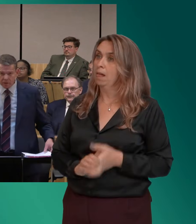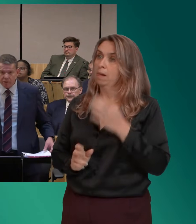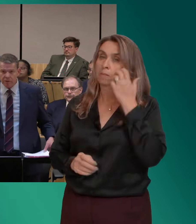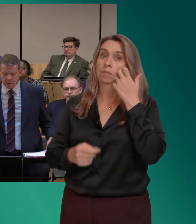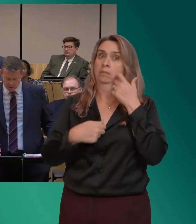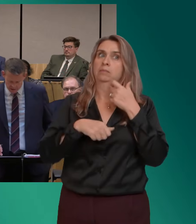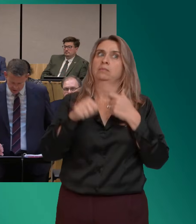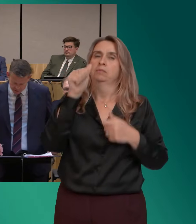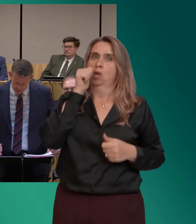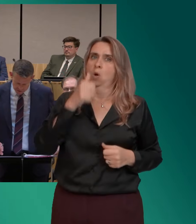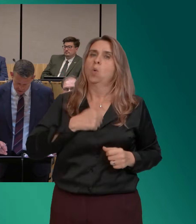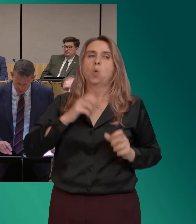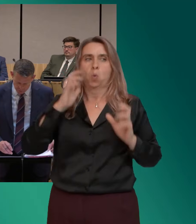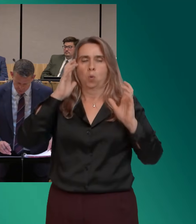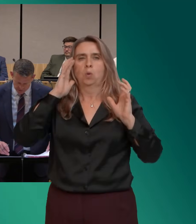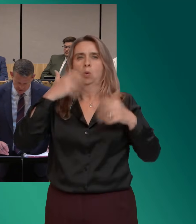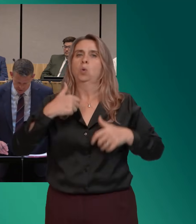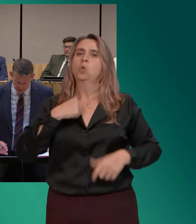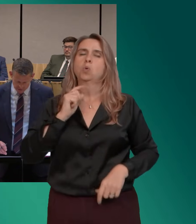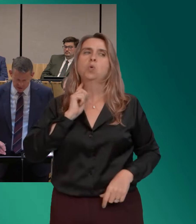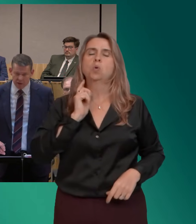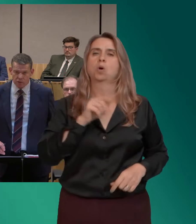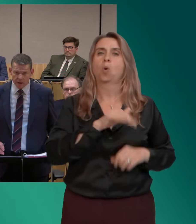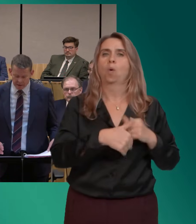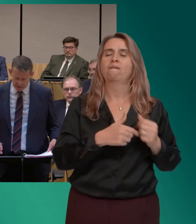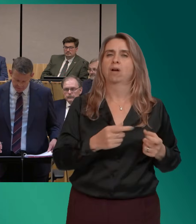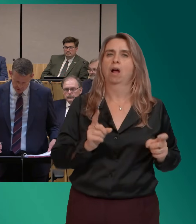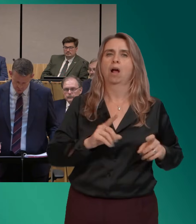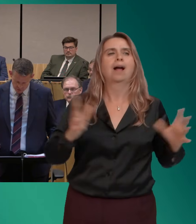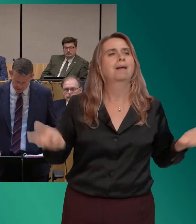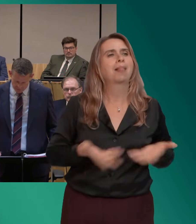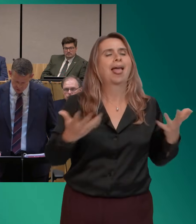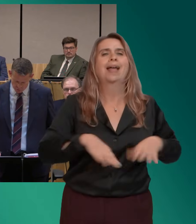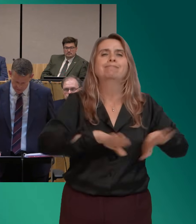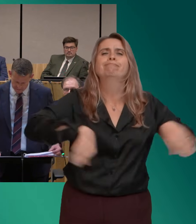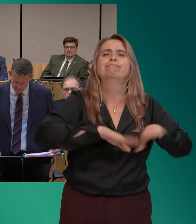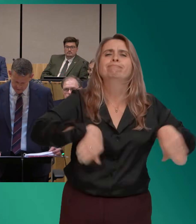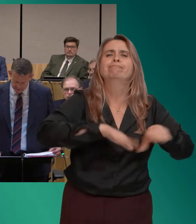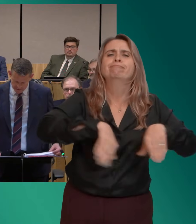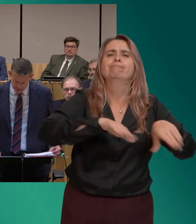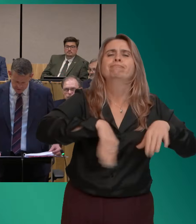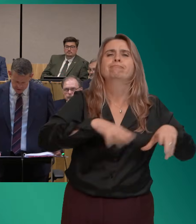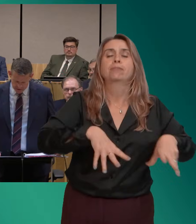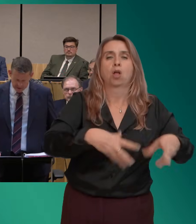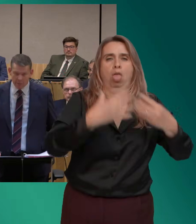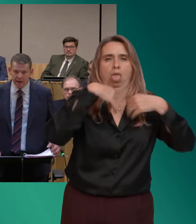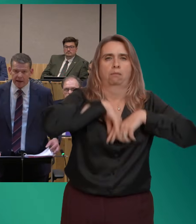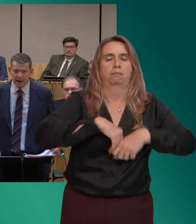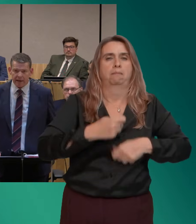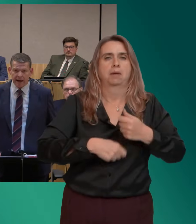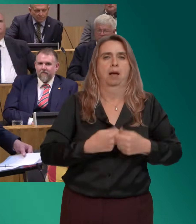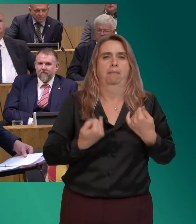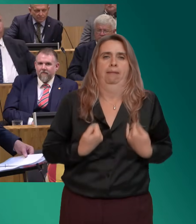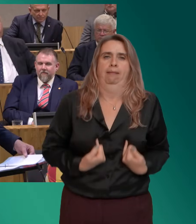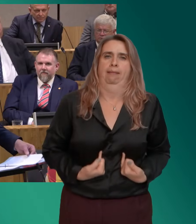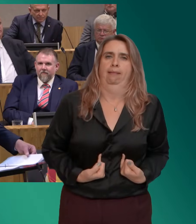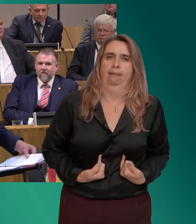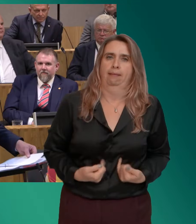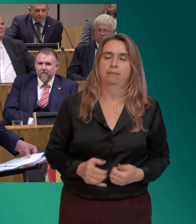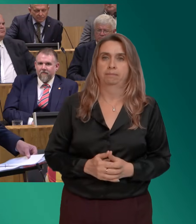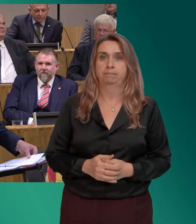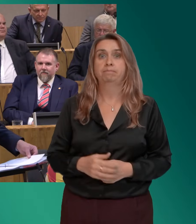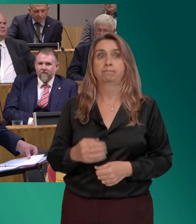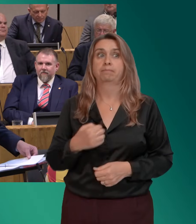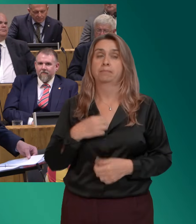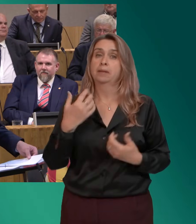concerned about recent reported incidents of sickness when individuals have been swimming in the River Tawe. I have asked